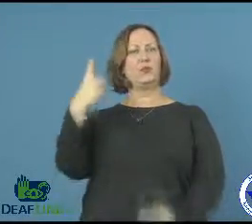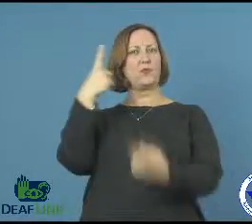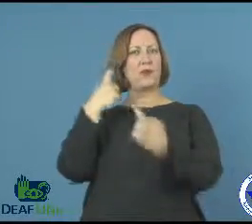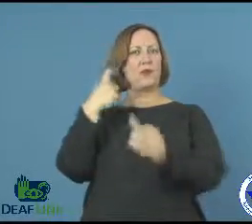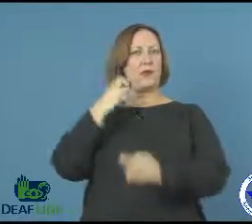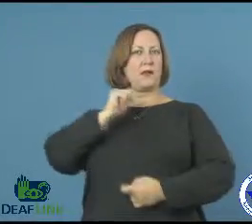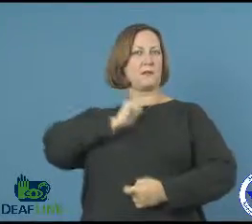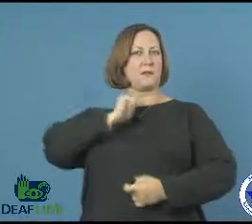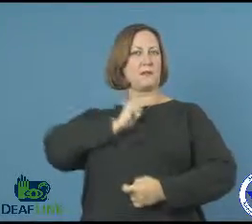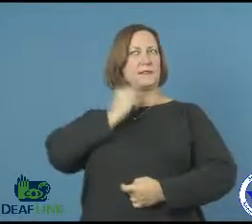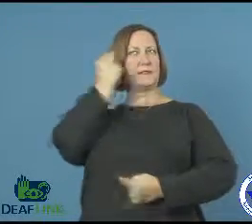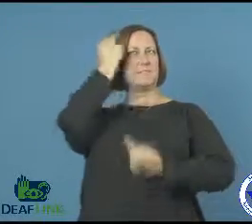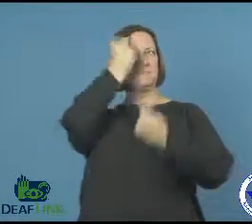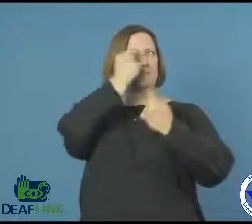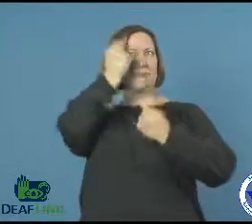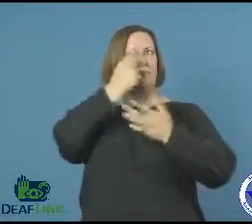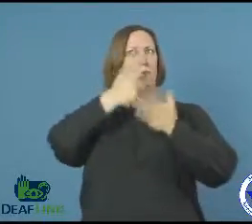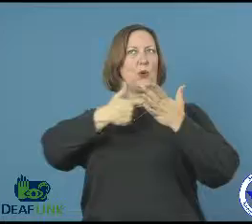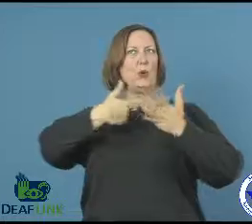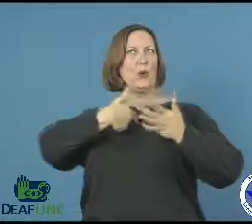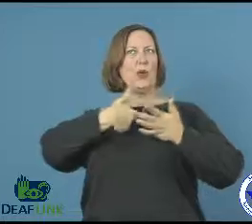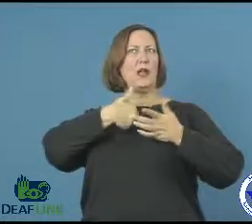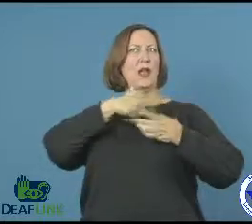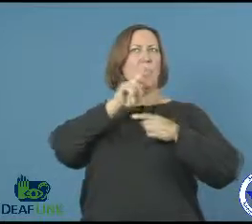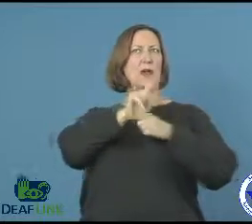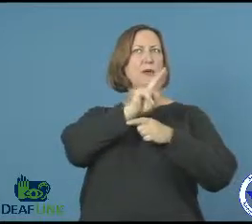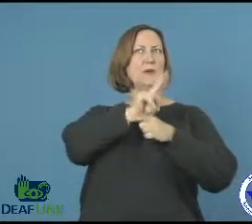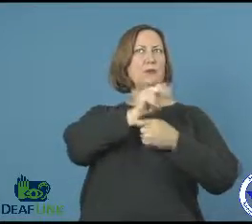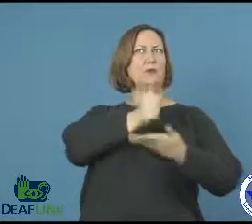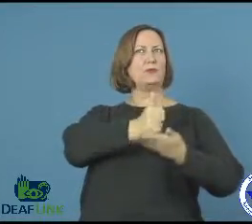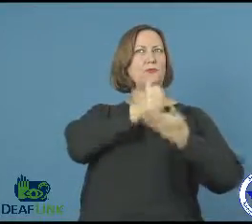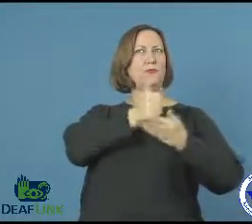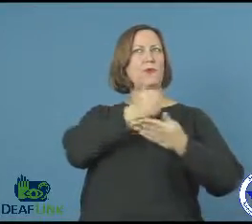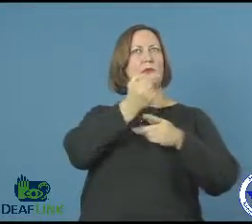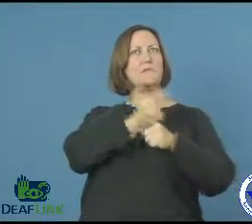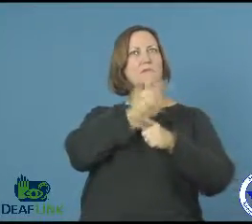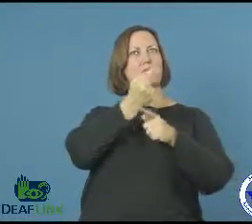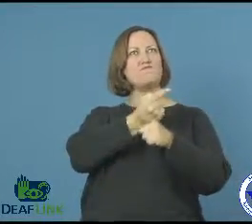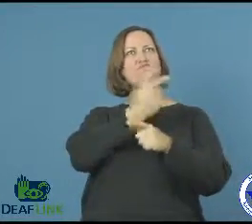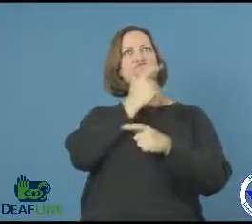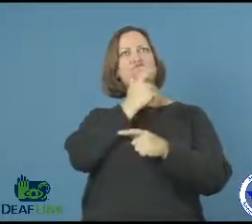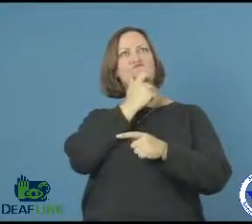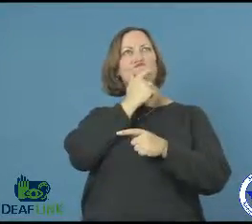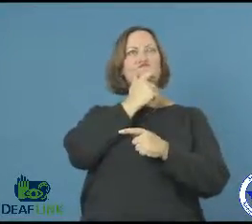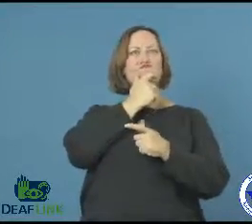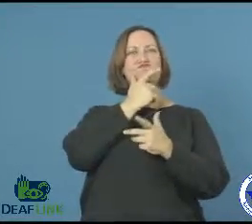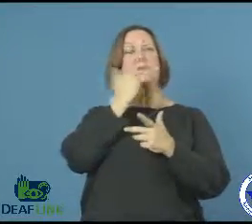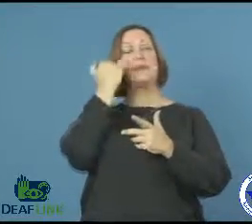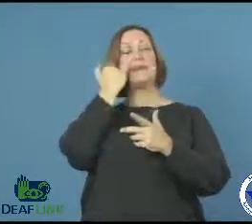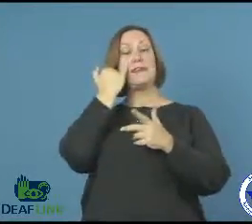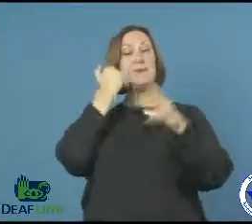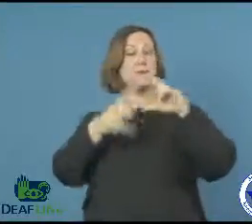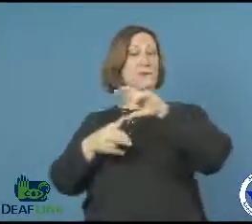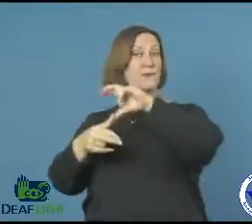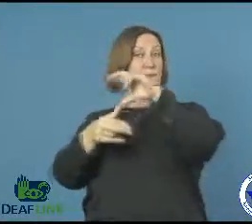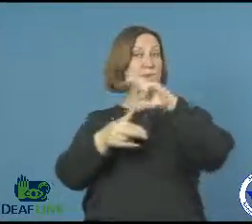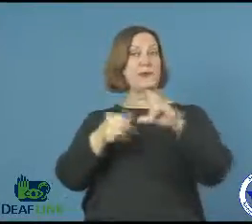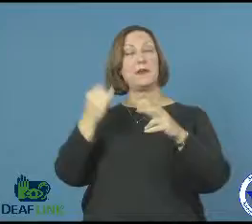Ask yourself what resources you rely on regularly and determine how a hurricane, electric